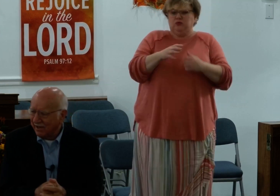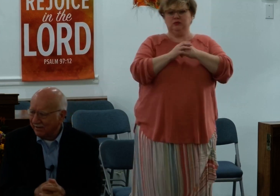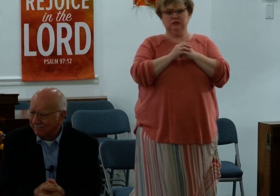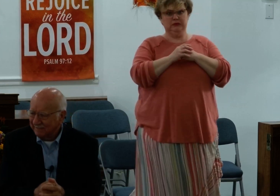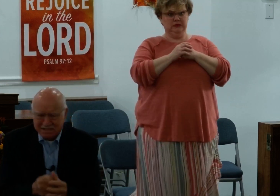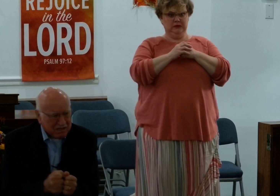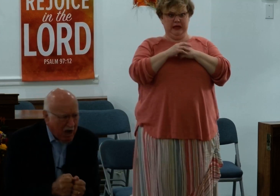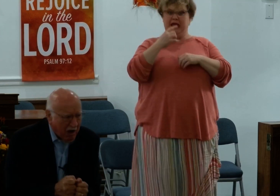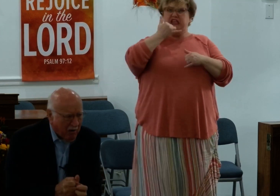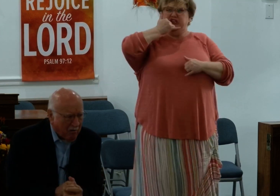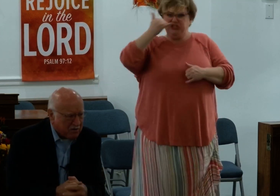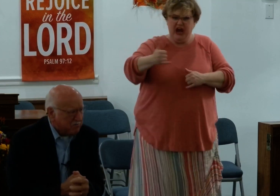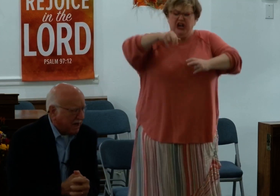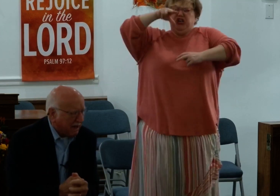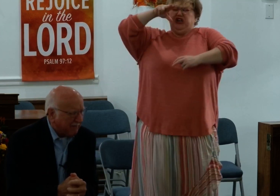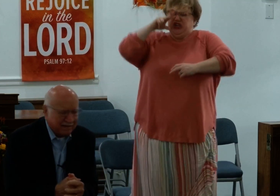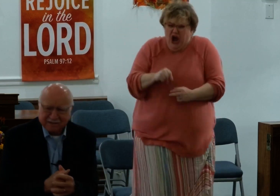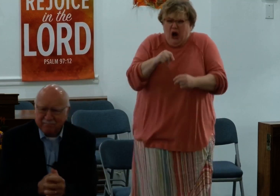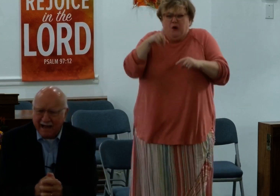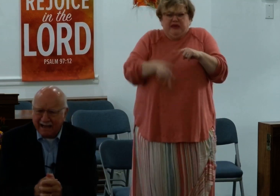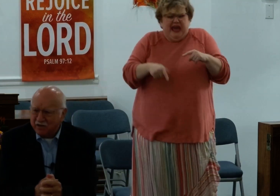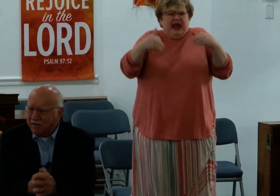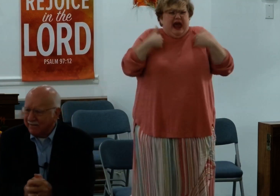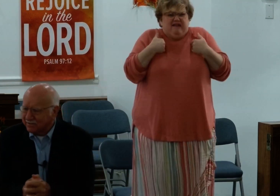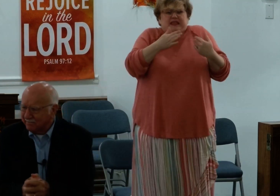he shouted it. No, you can't have it. It's